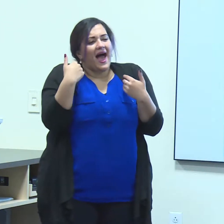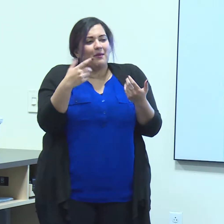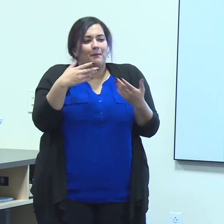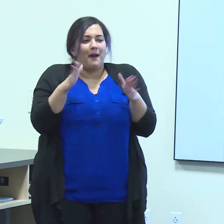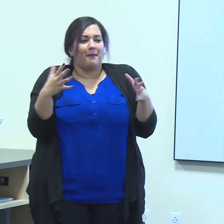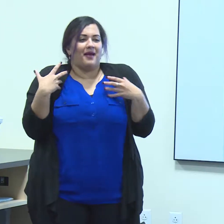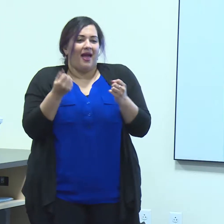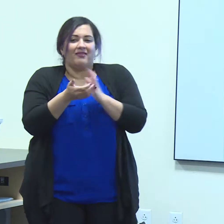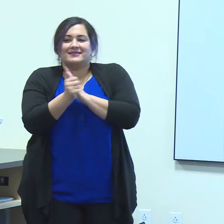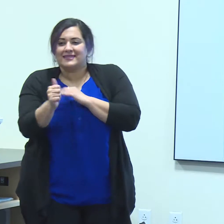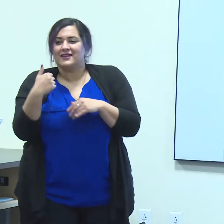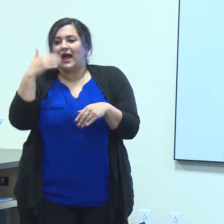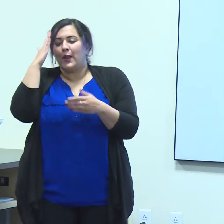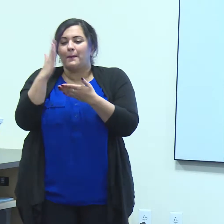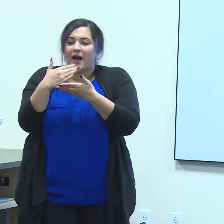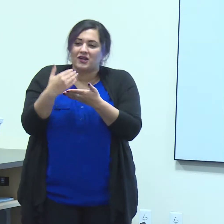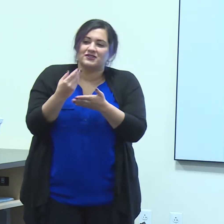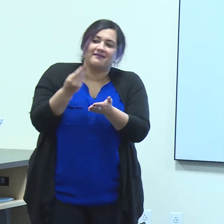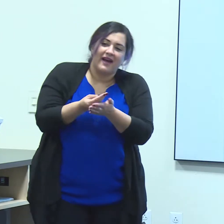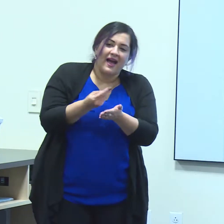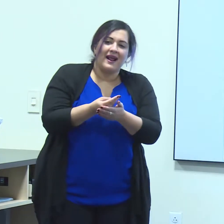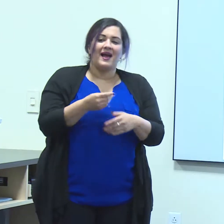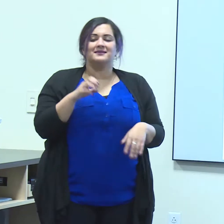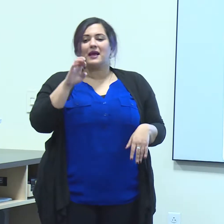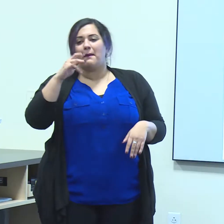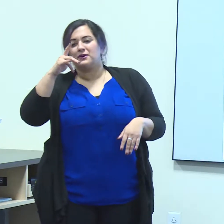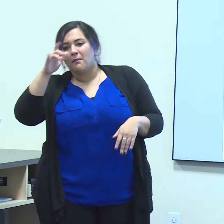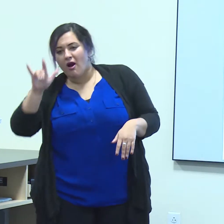And I had public health skills, I knew budgeting and financing.